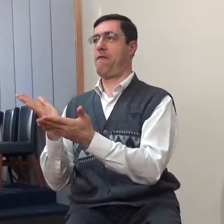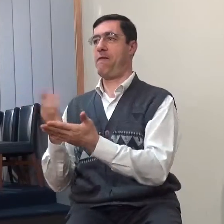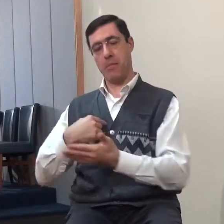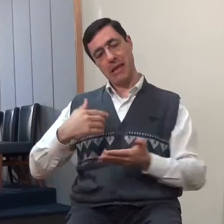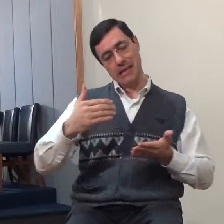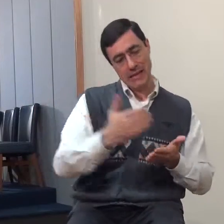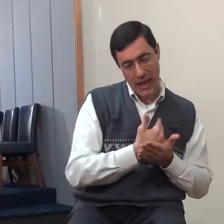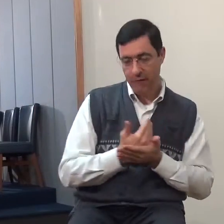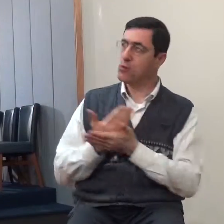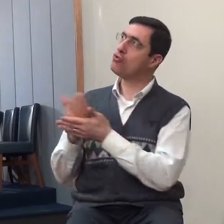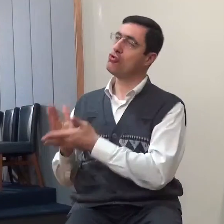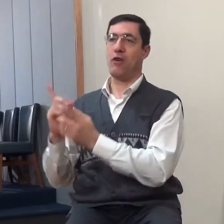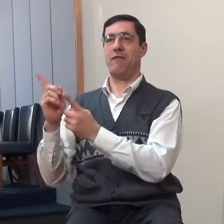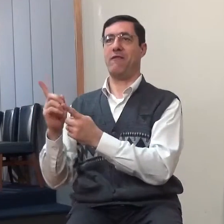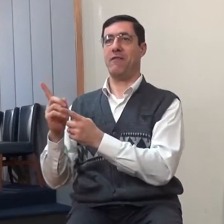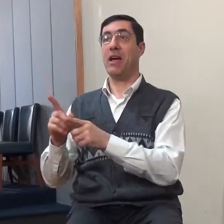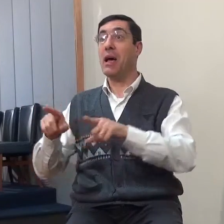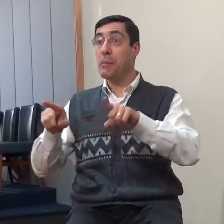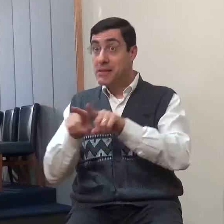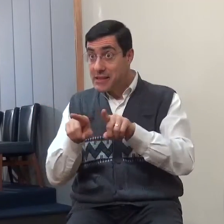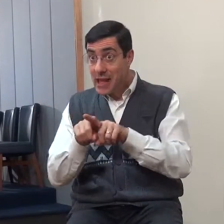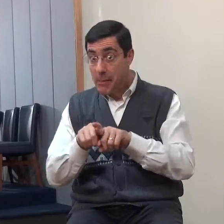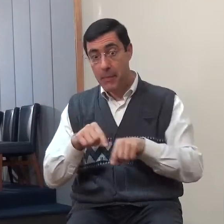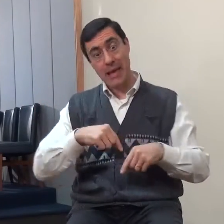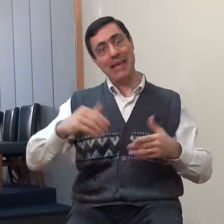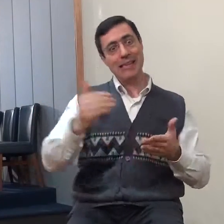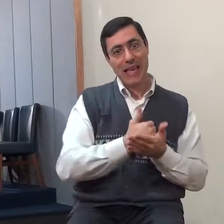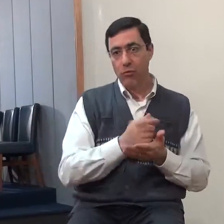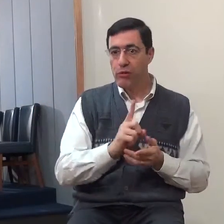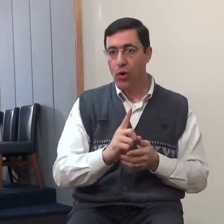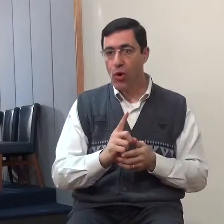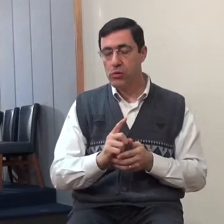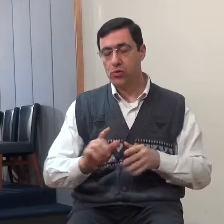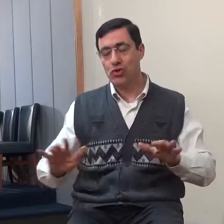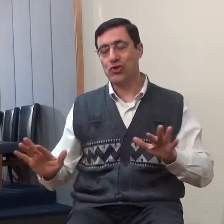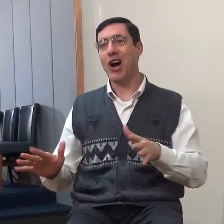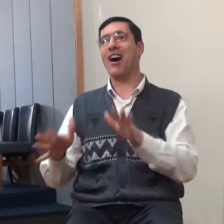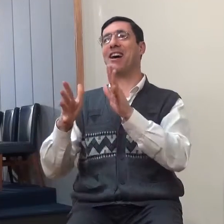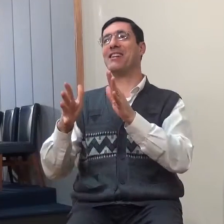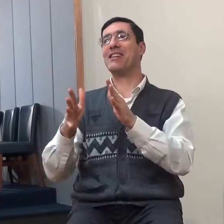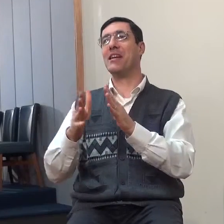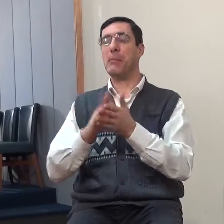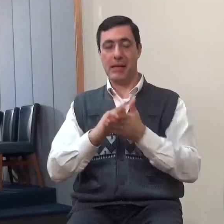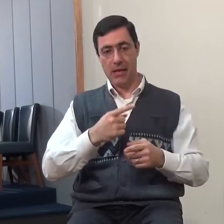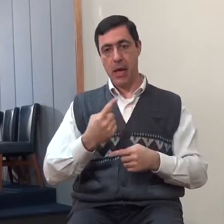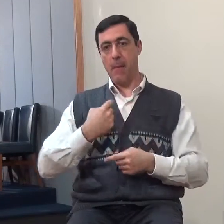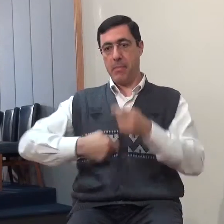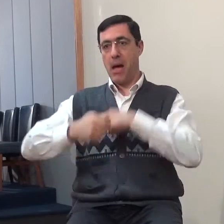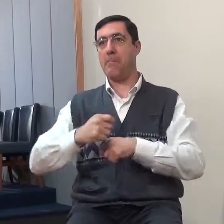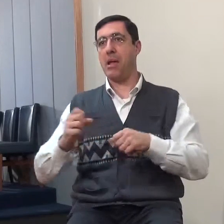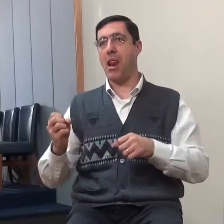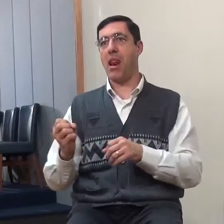this, saved to shine as lampstands for the Lord. And then